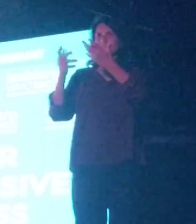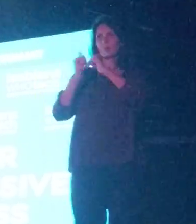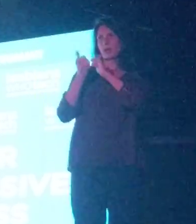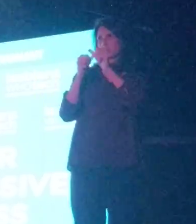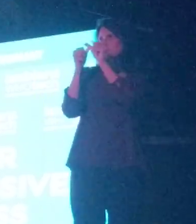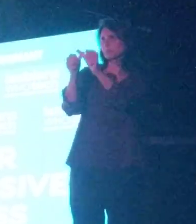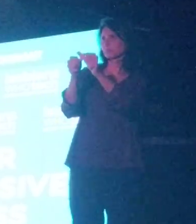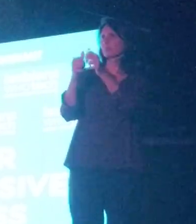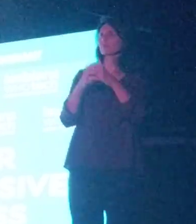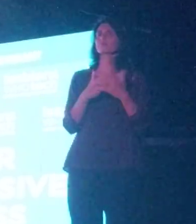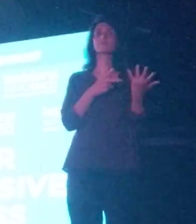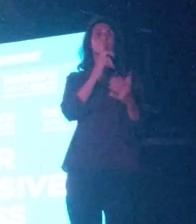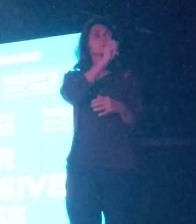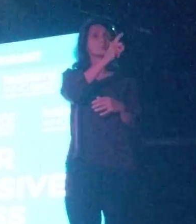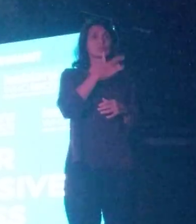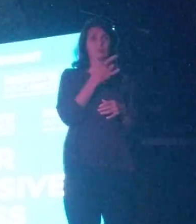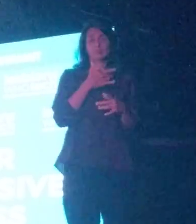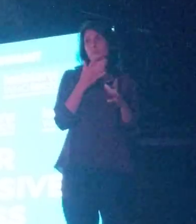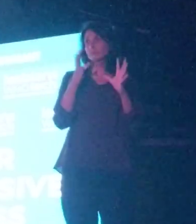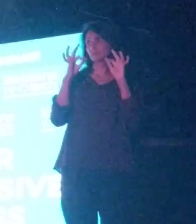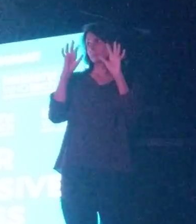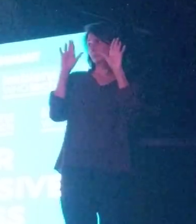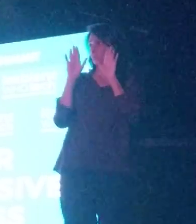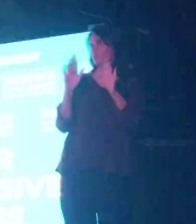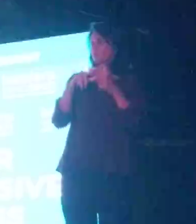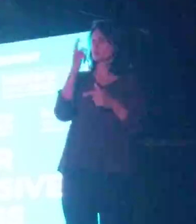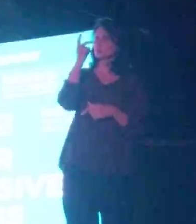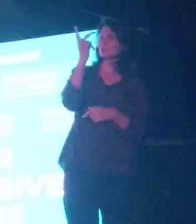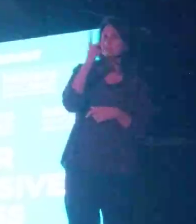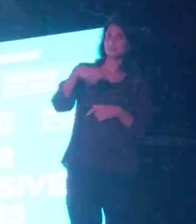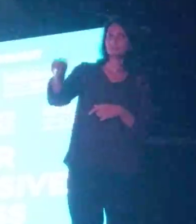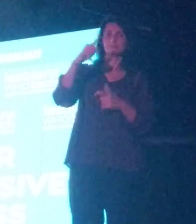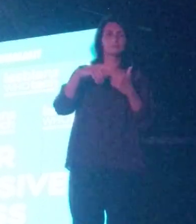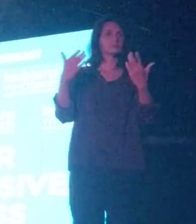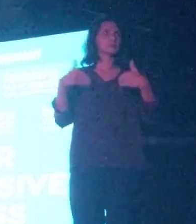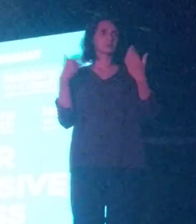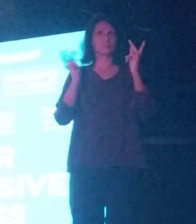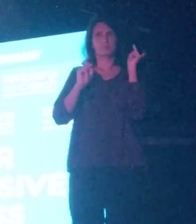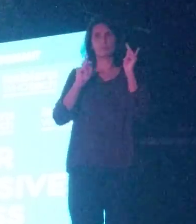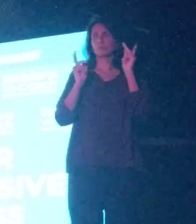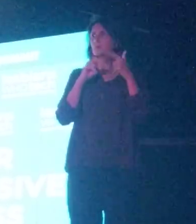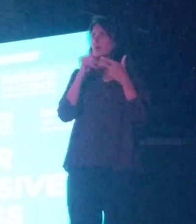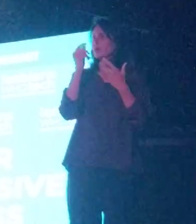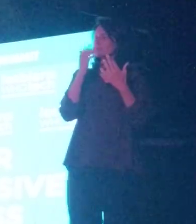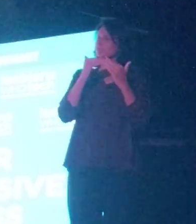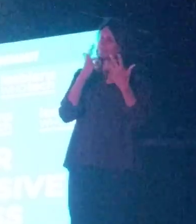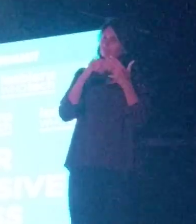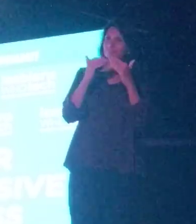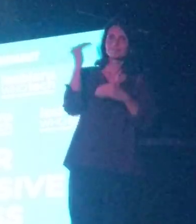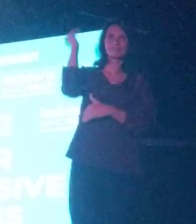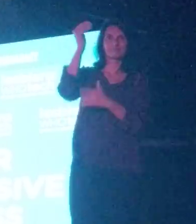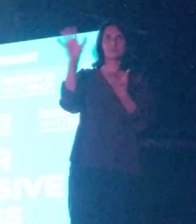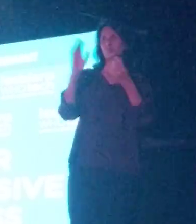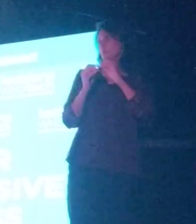this outpouring of predominantly young people and overwhelmingly